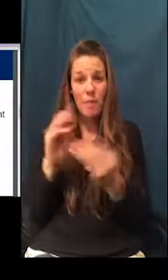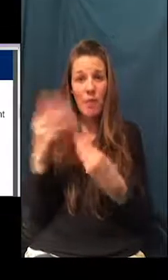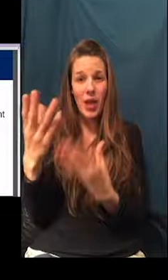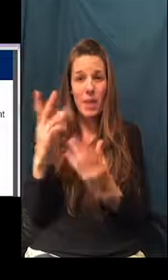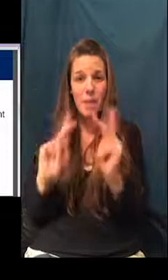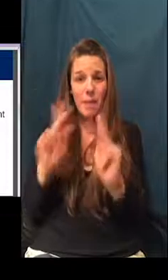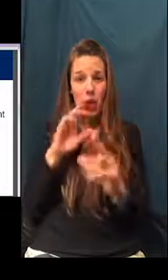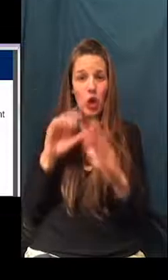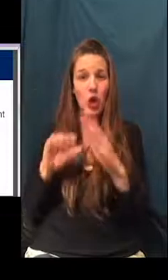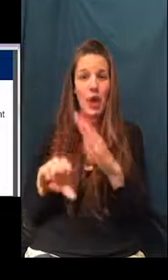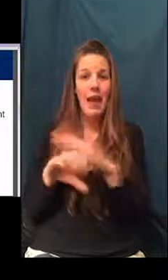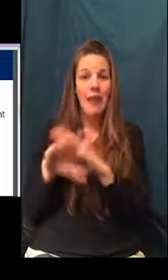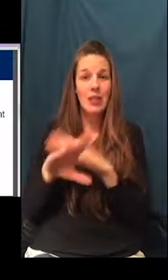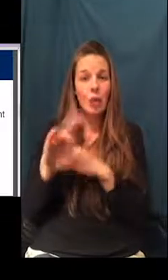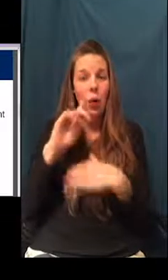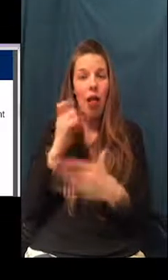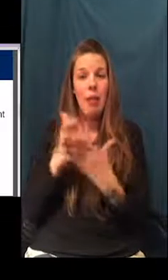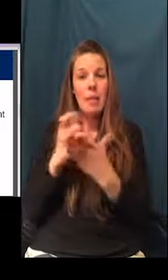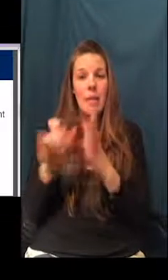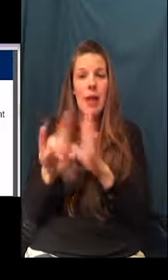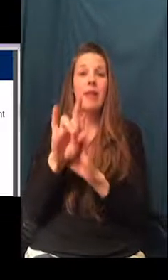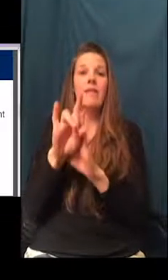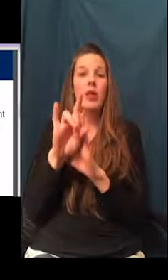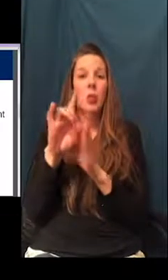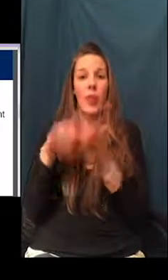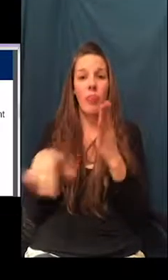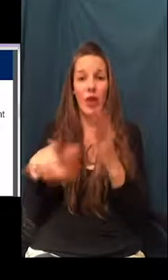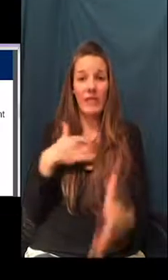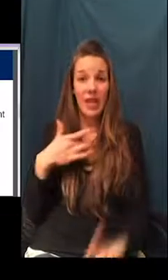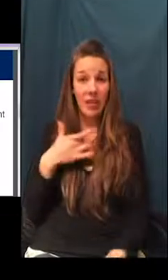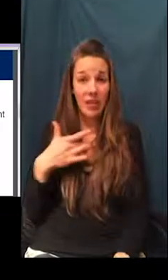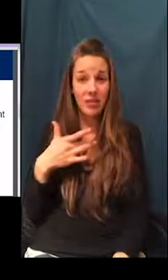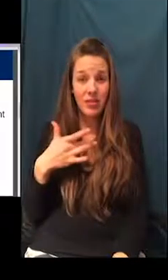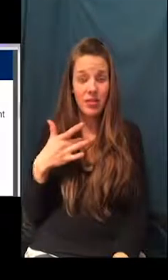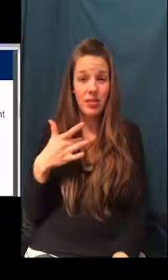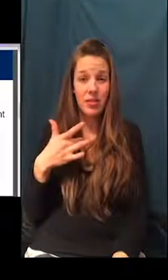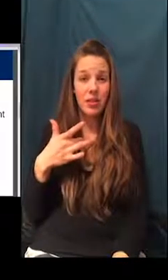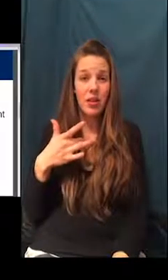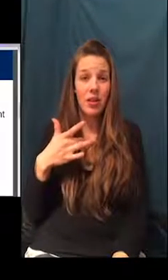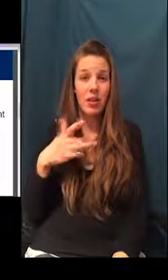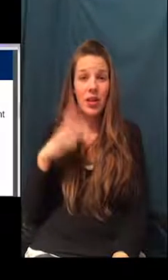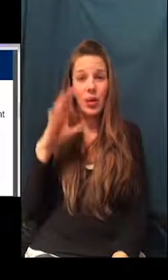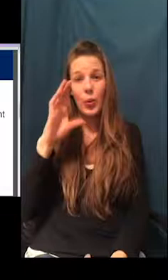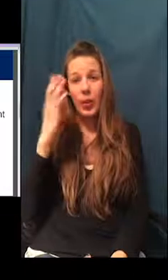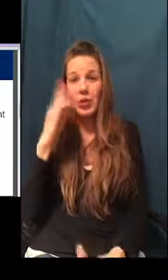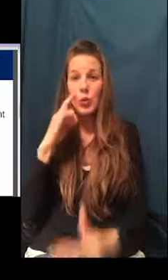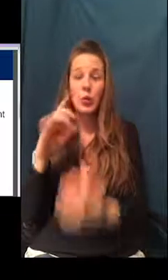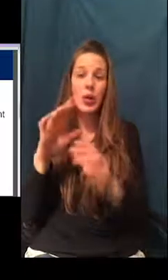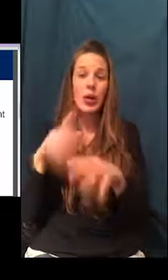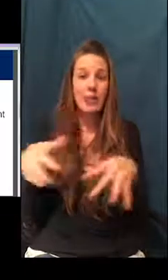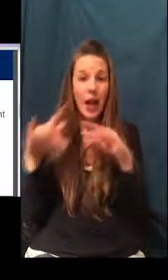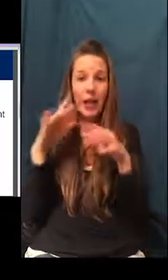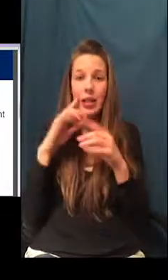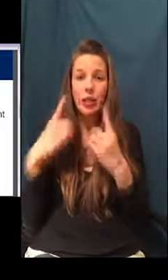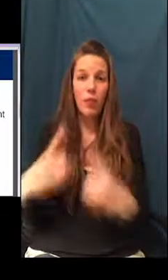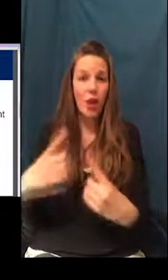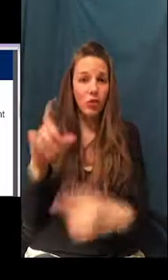people could access to help them identify what their feelings are in terms of like anxiety or depression?